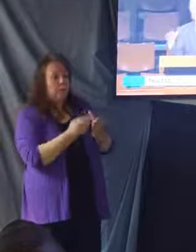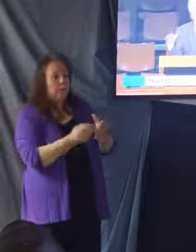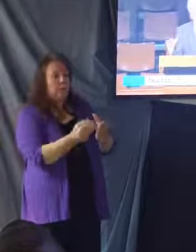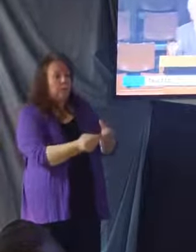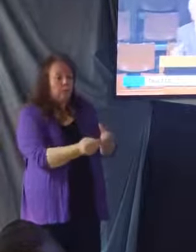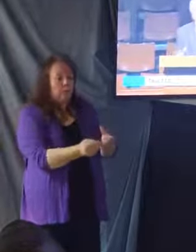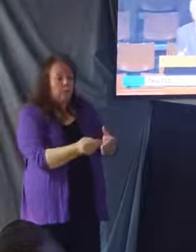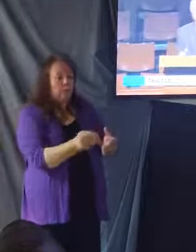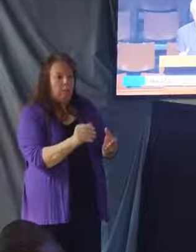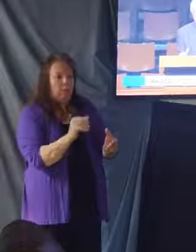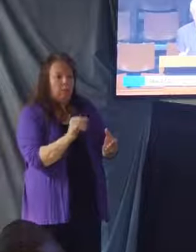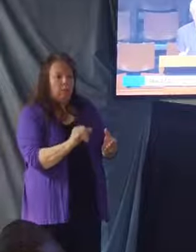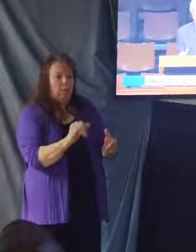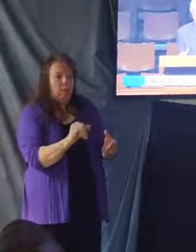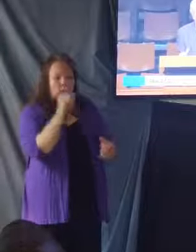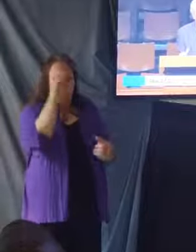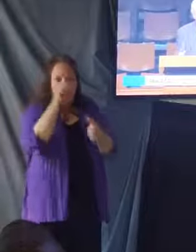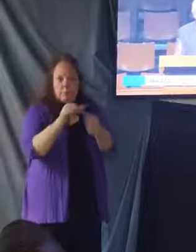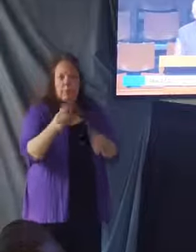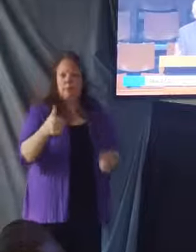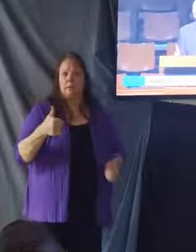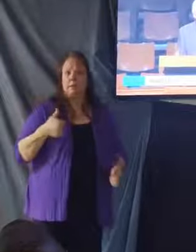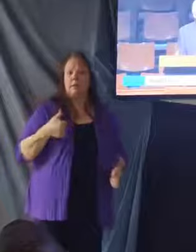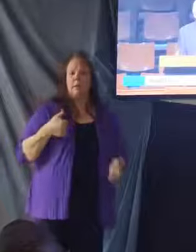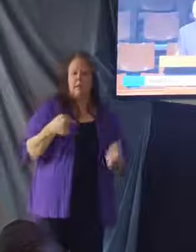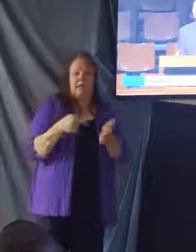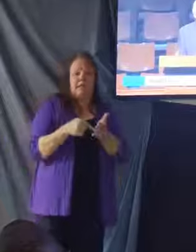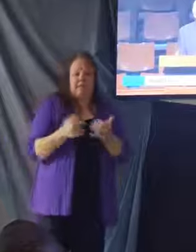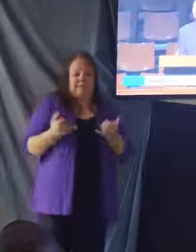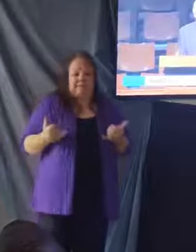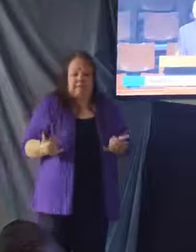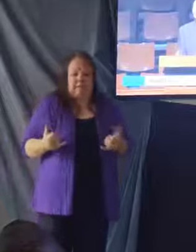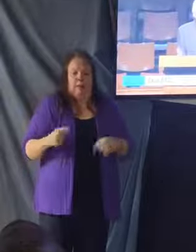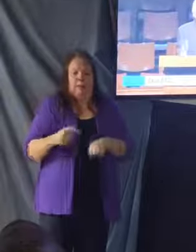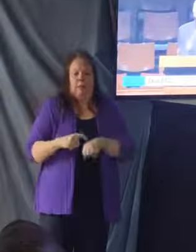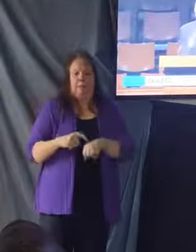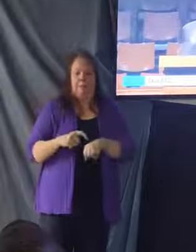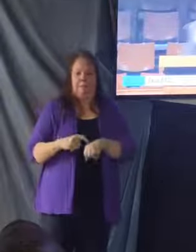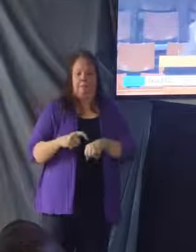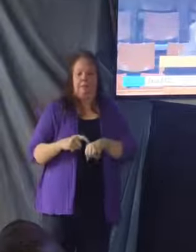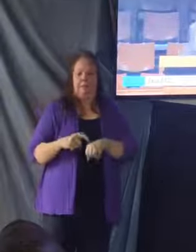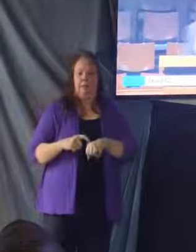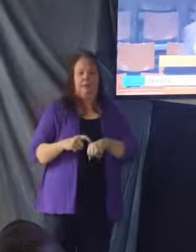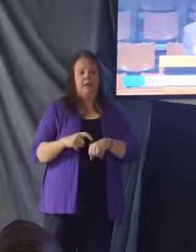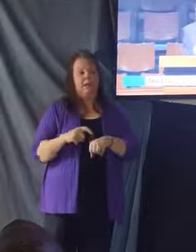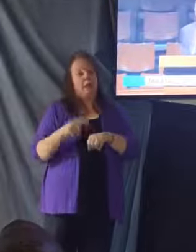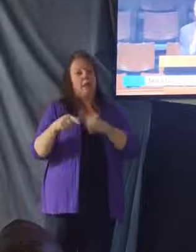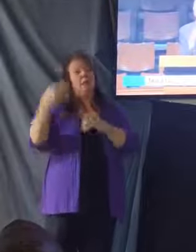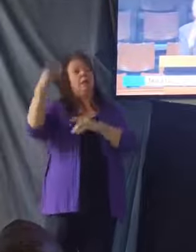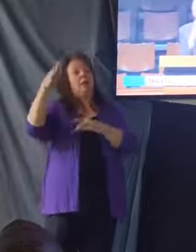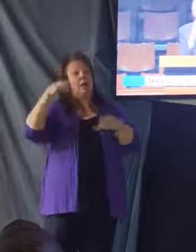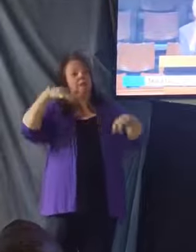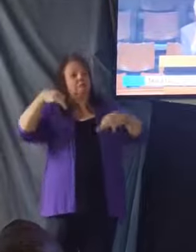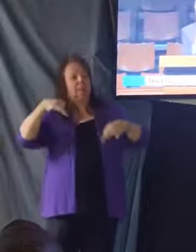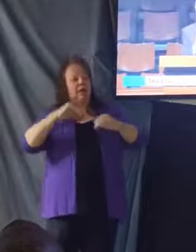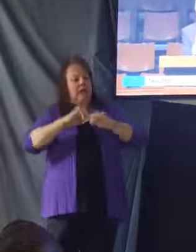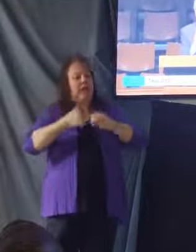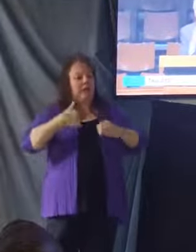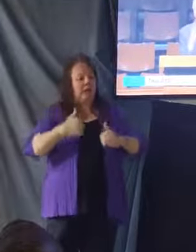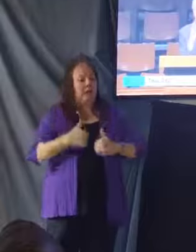a reminder. This is the now age. This is the period of time where God is instructing us how